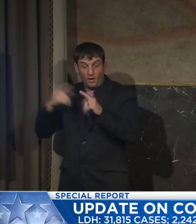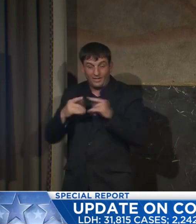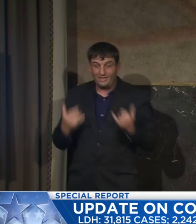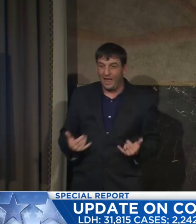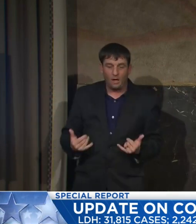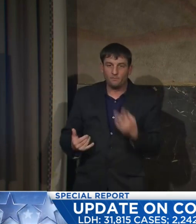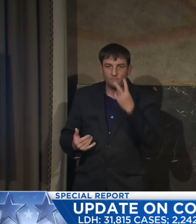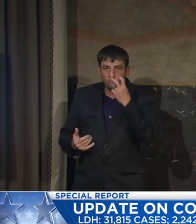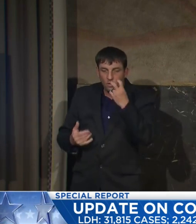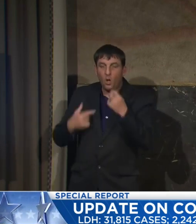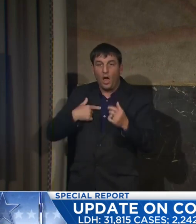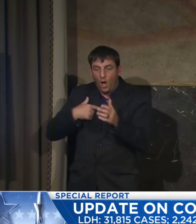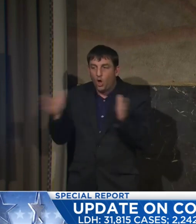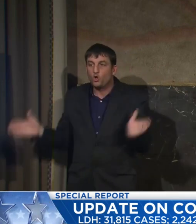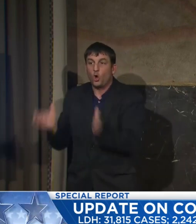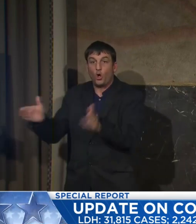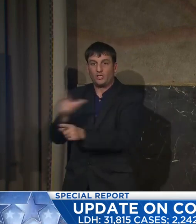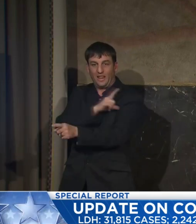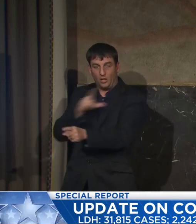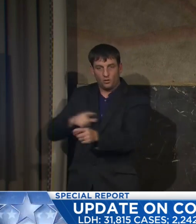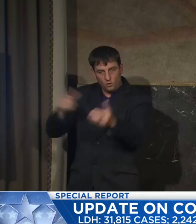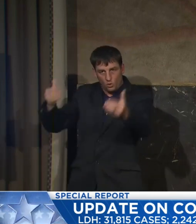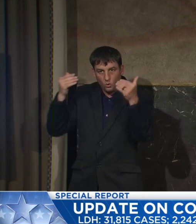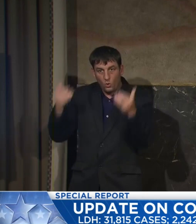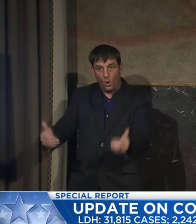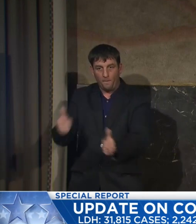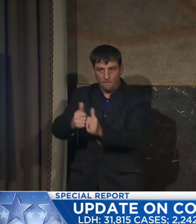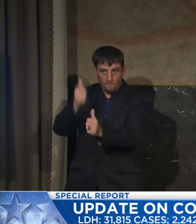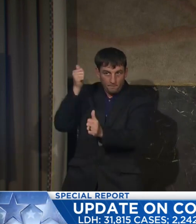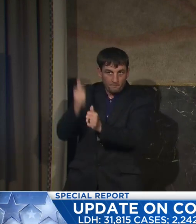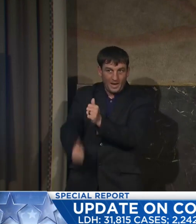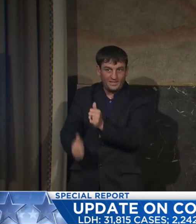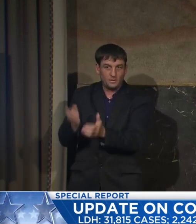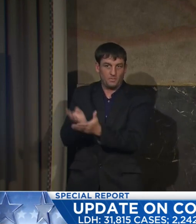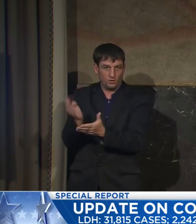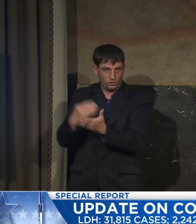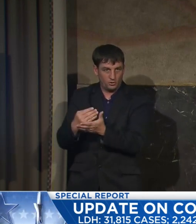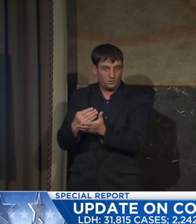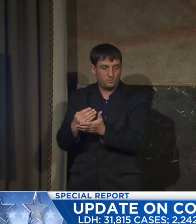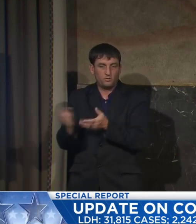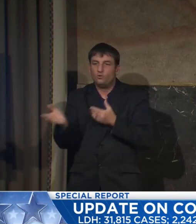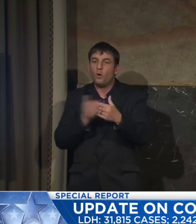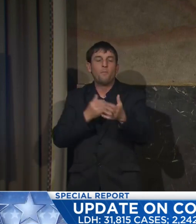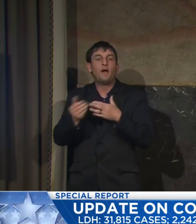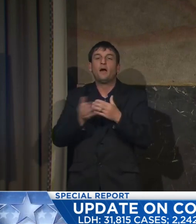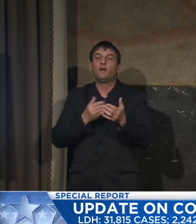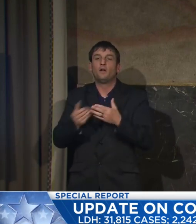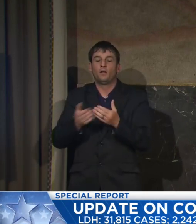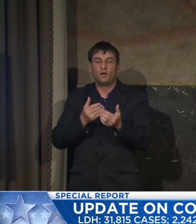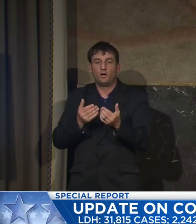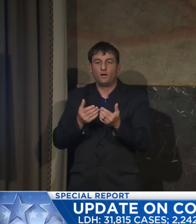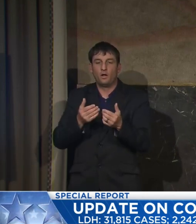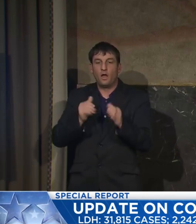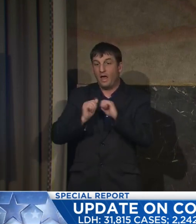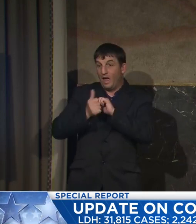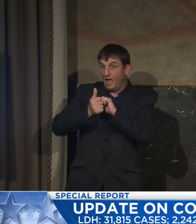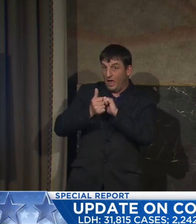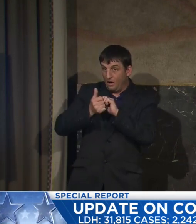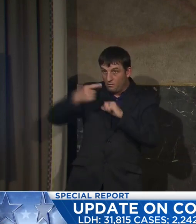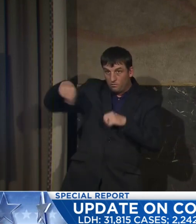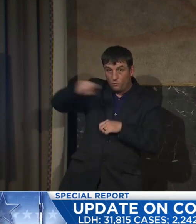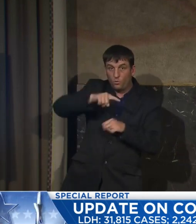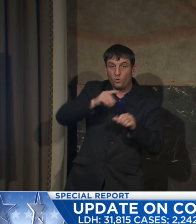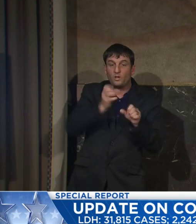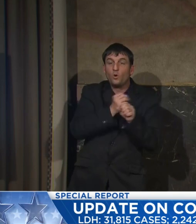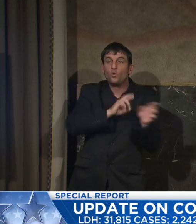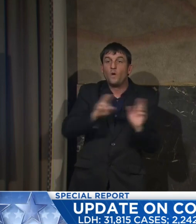to pass a budget. And no matter what we do preparing for next fiscal year, I